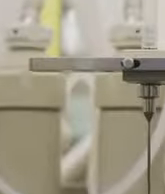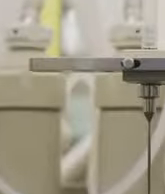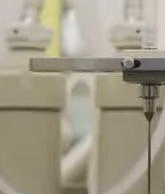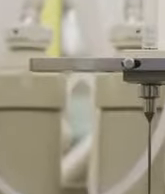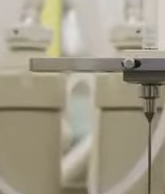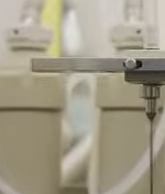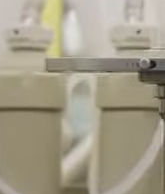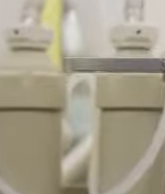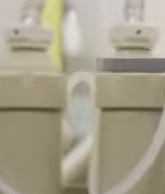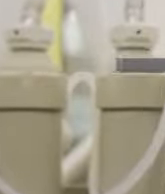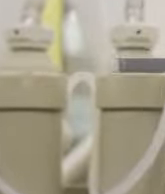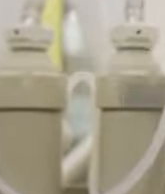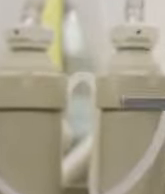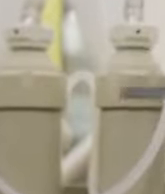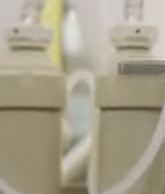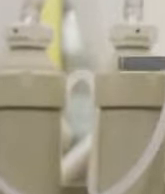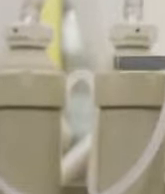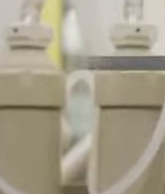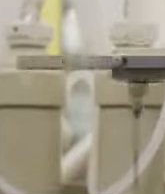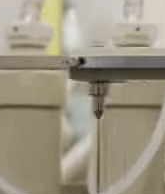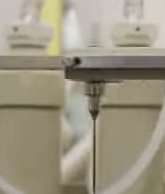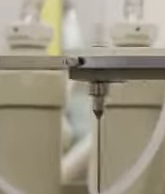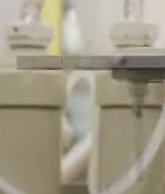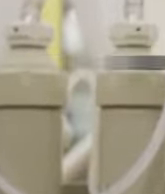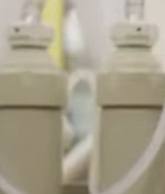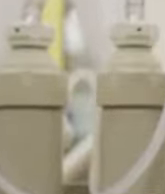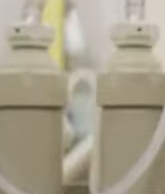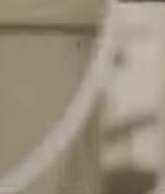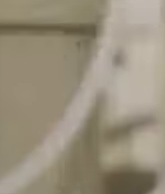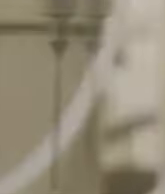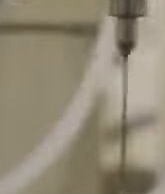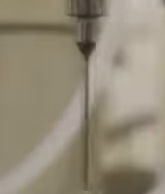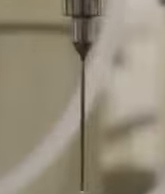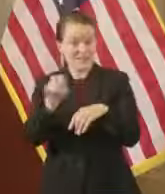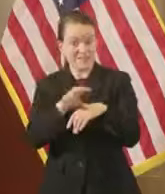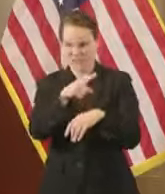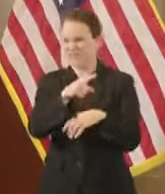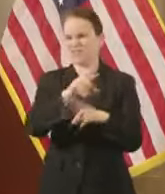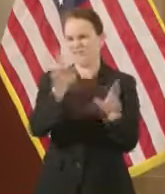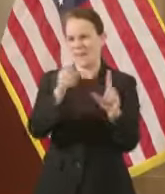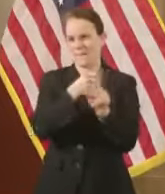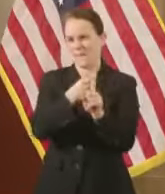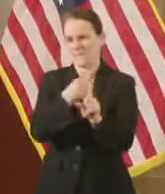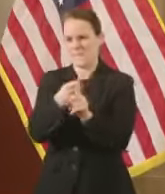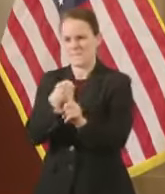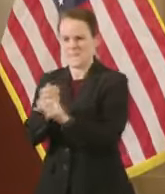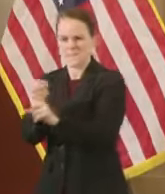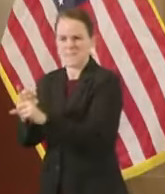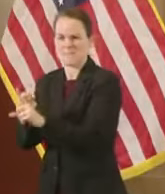individuals trying to keep up with when and where they can get vaccinated against COVID-19. Starting next week,